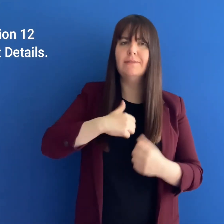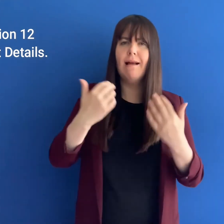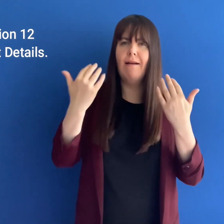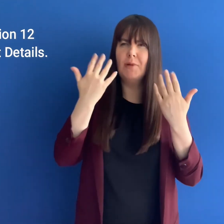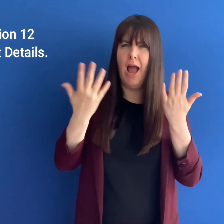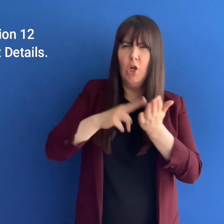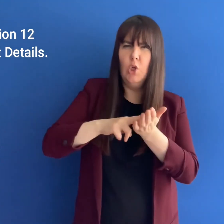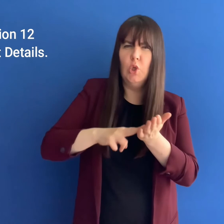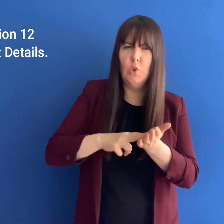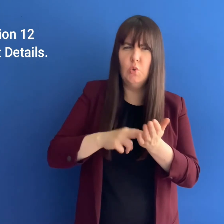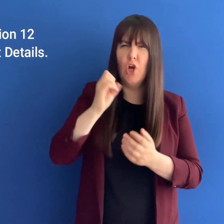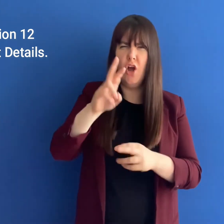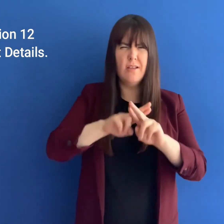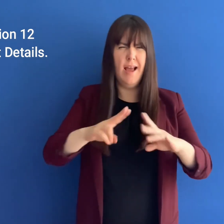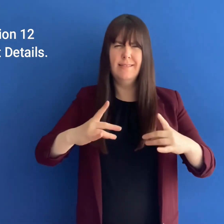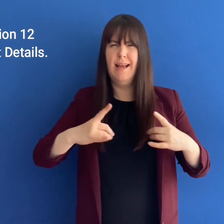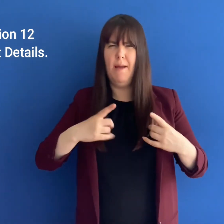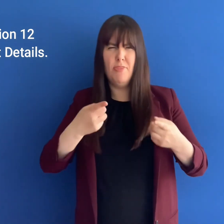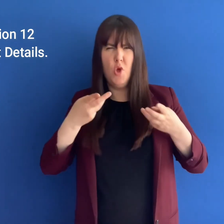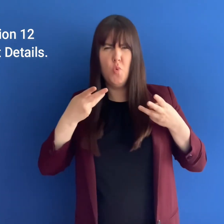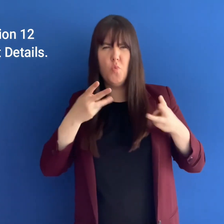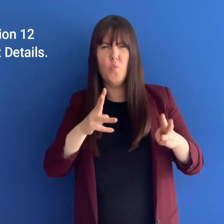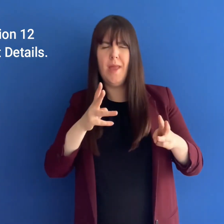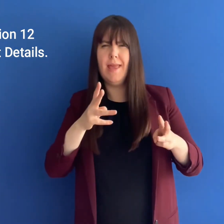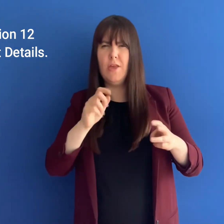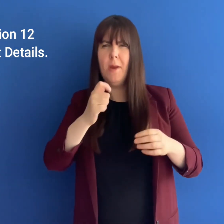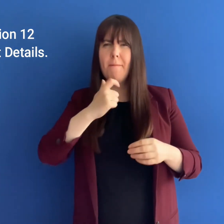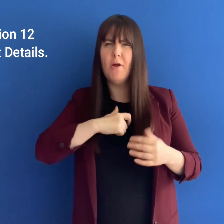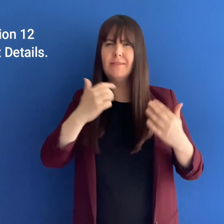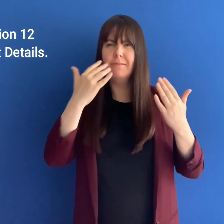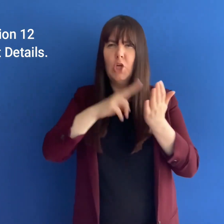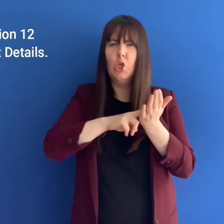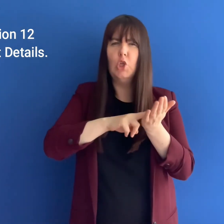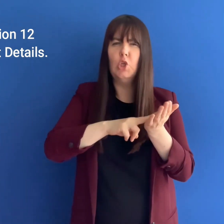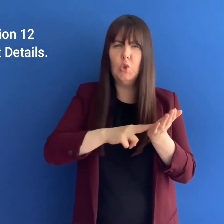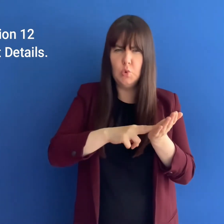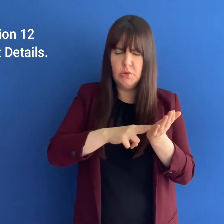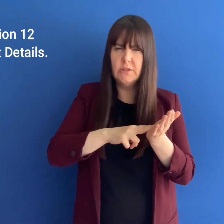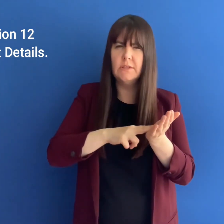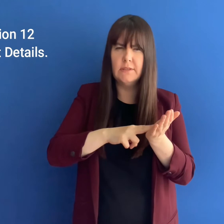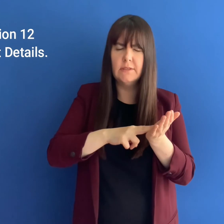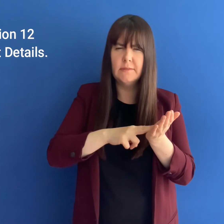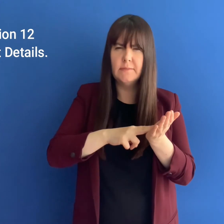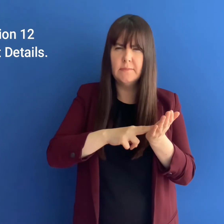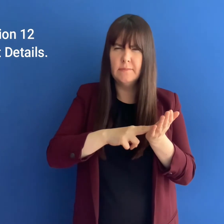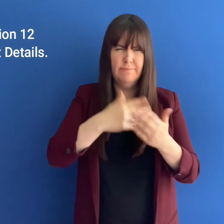more information about how your personal information is used or if you're unhappy with the way your